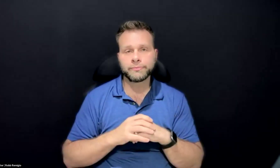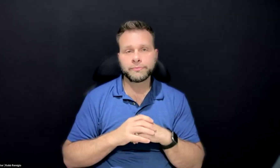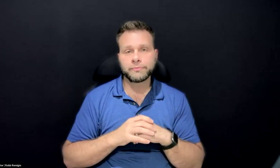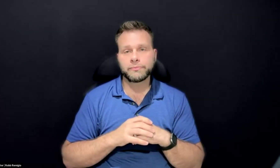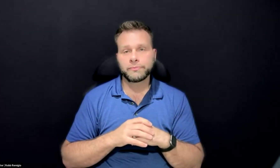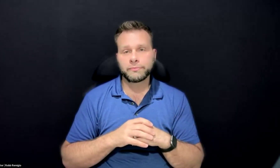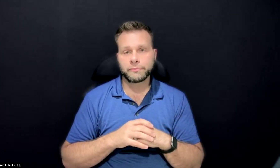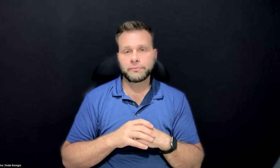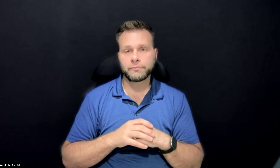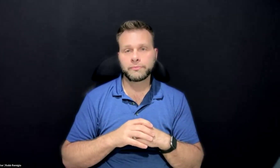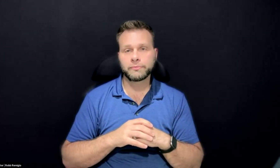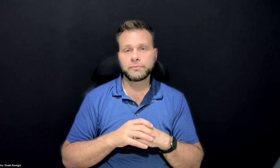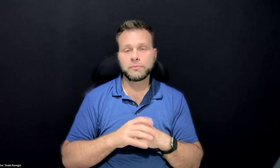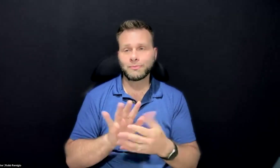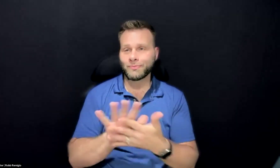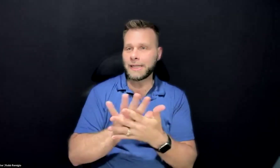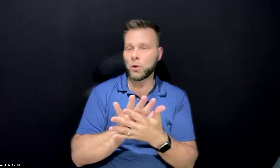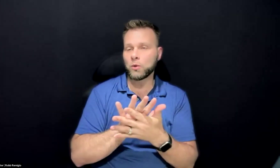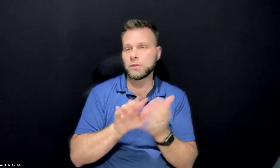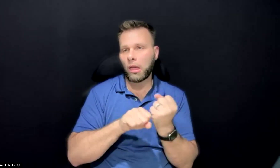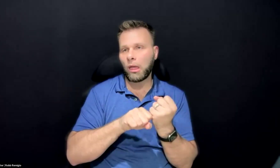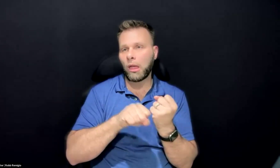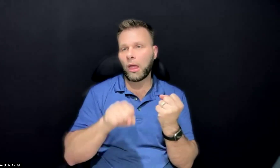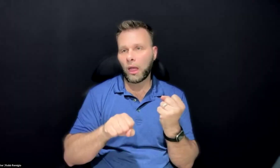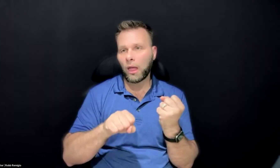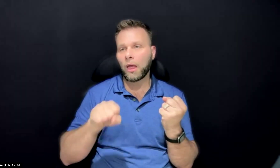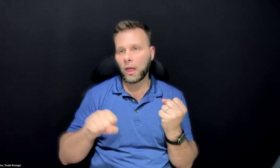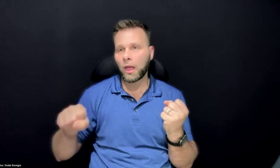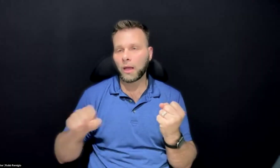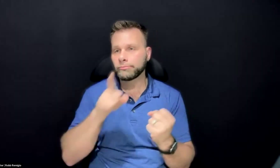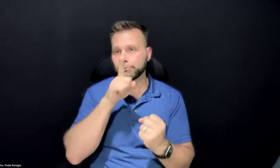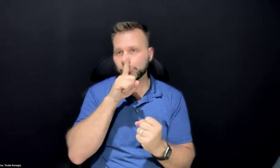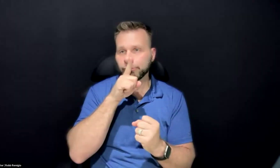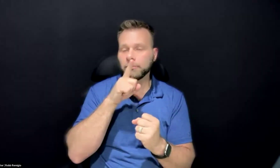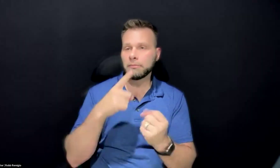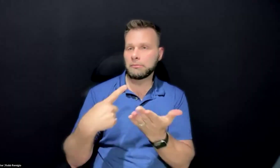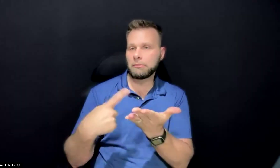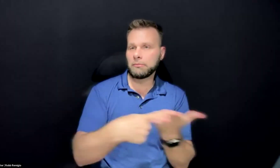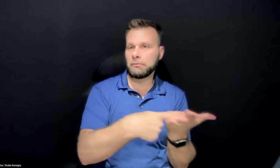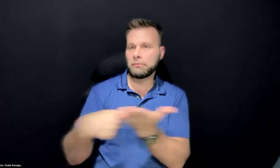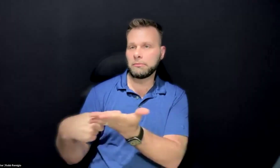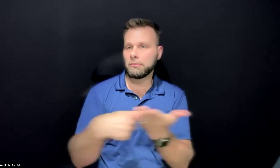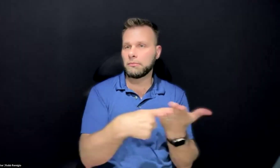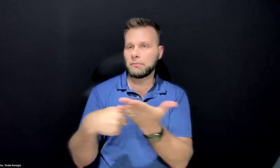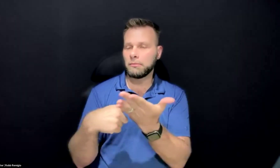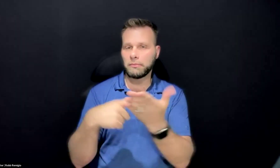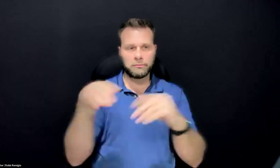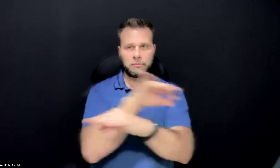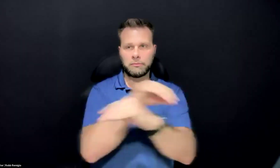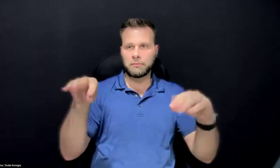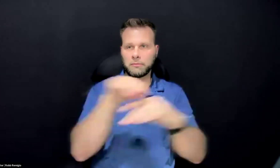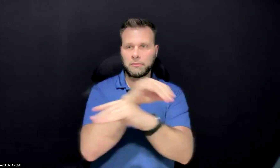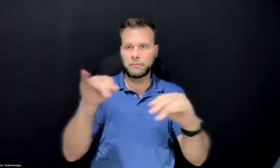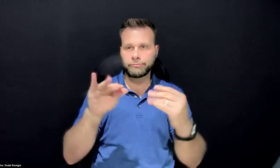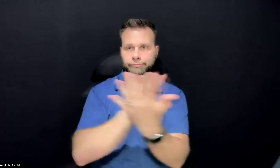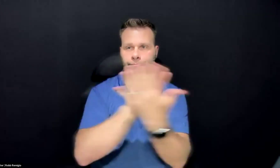that are just videos without any sort of dialogue coming along is not very